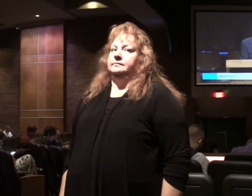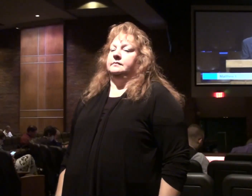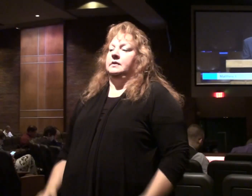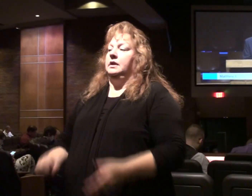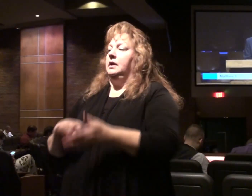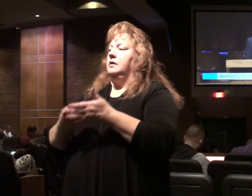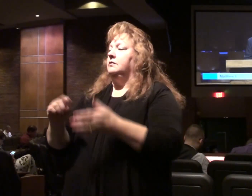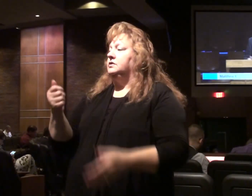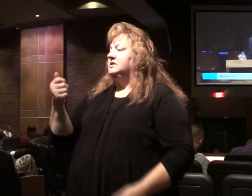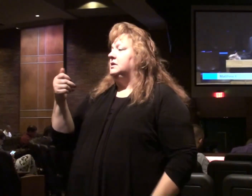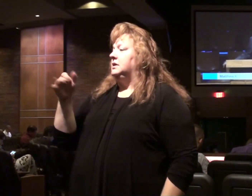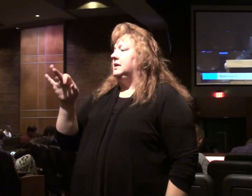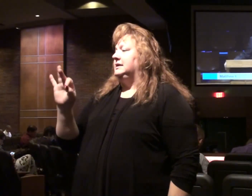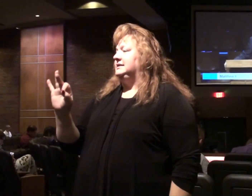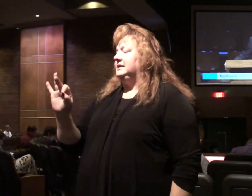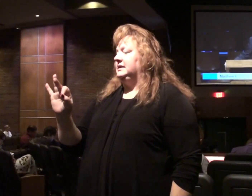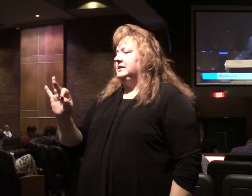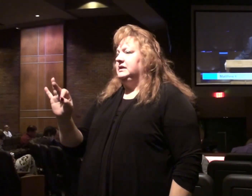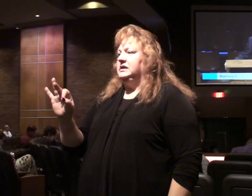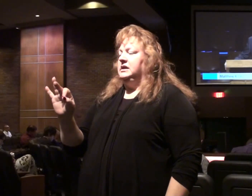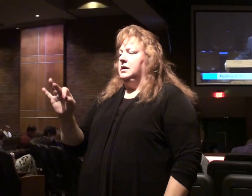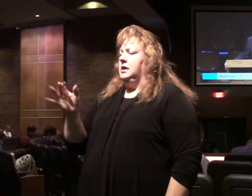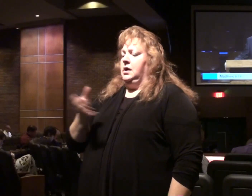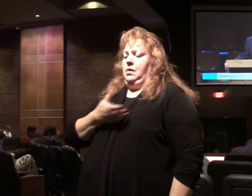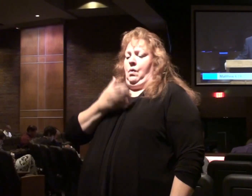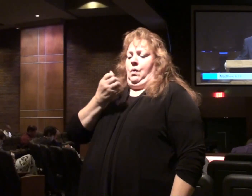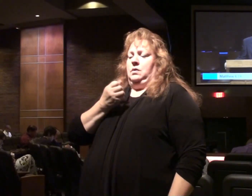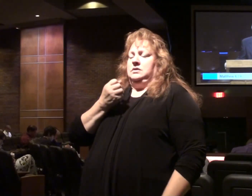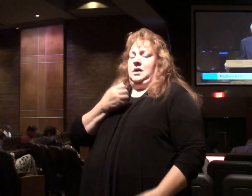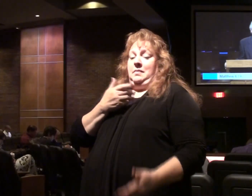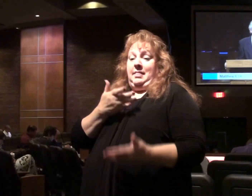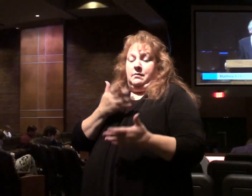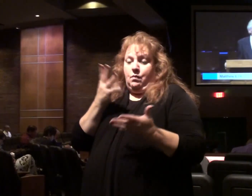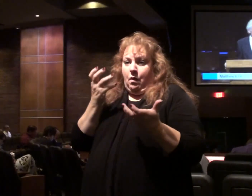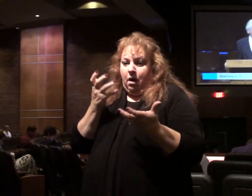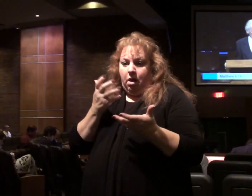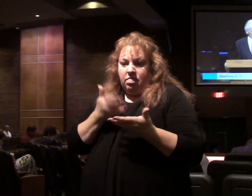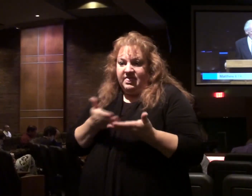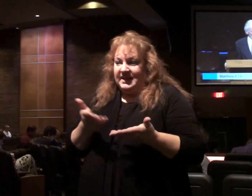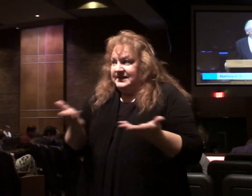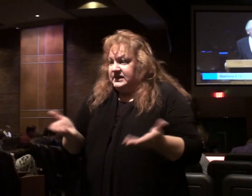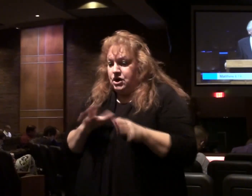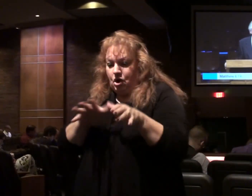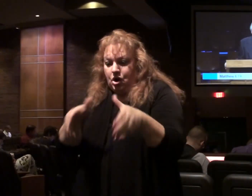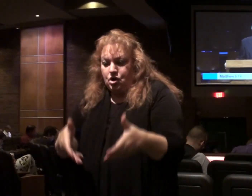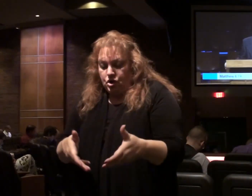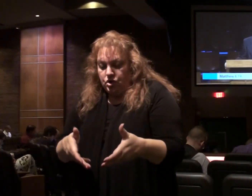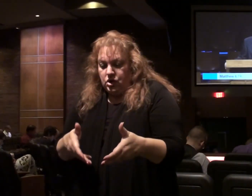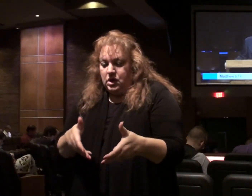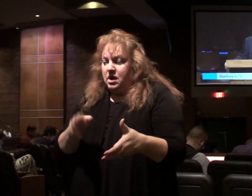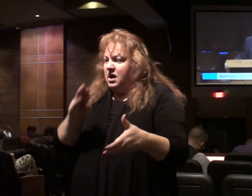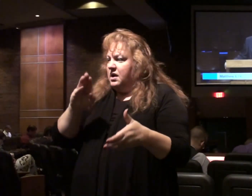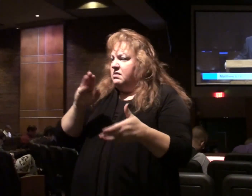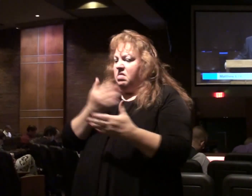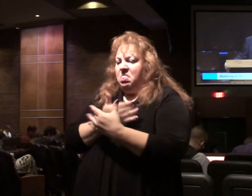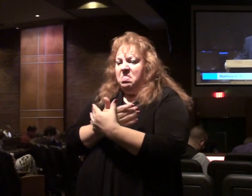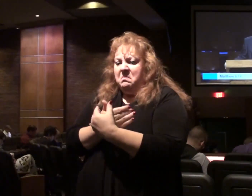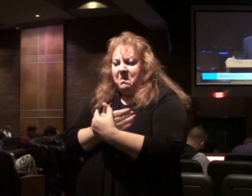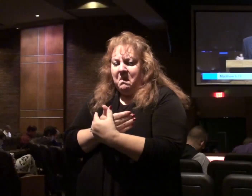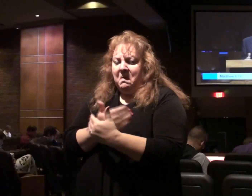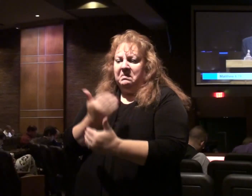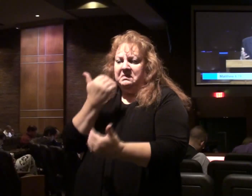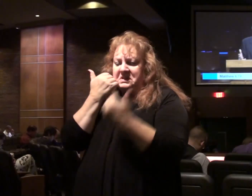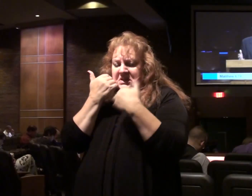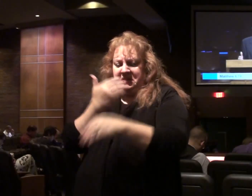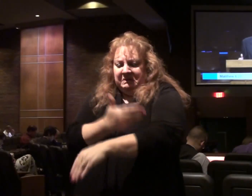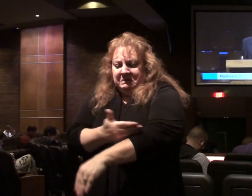Verse 19. Do not store up for yourselves treasures on earth, where moth and rust destroy and where thieves break in and steal.